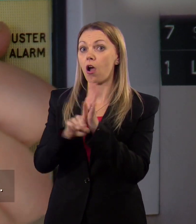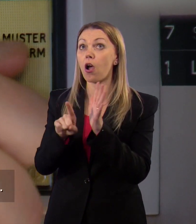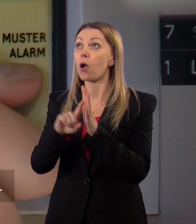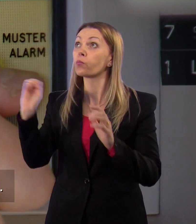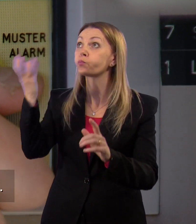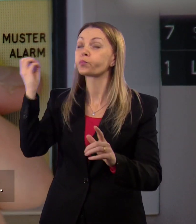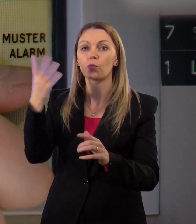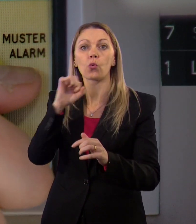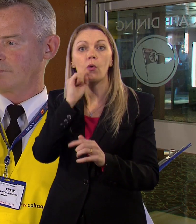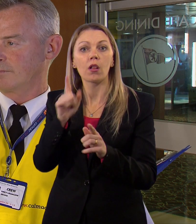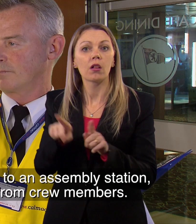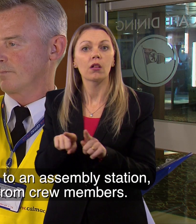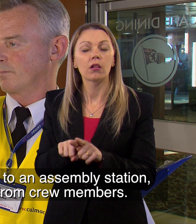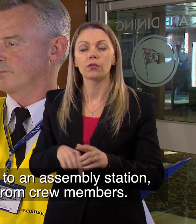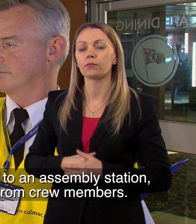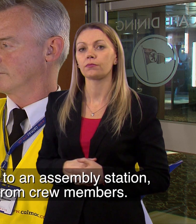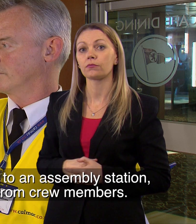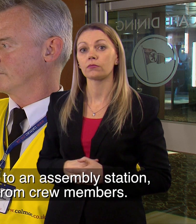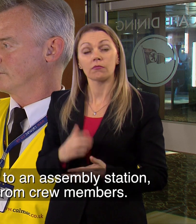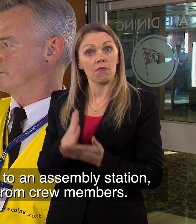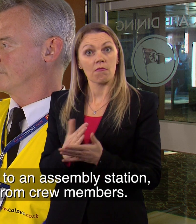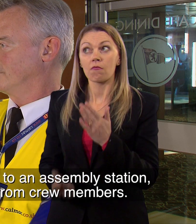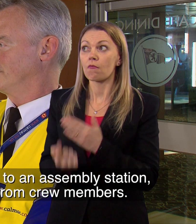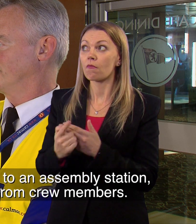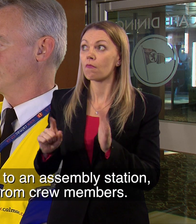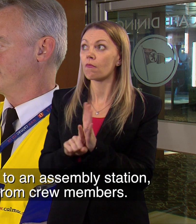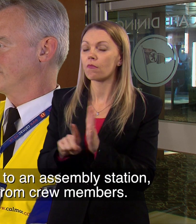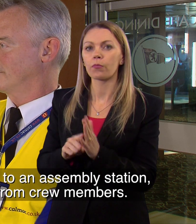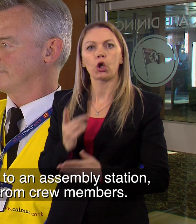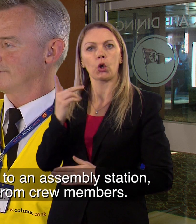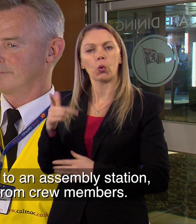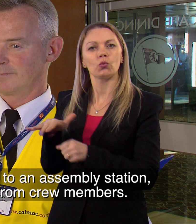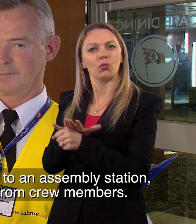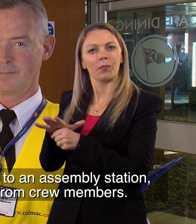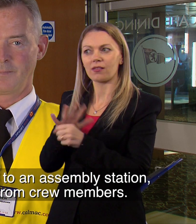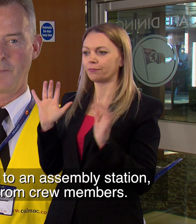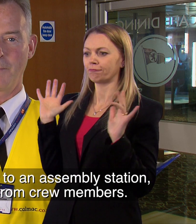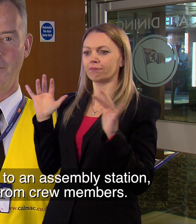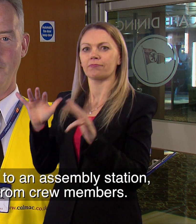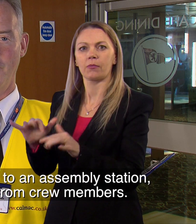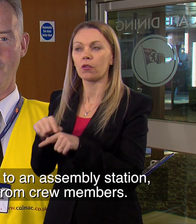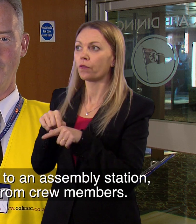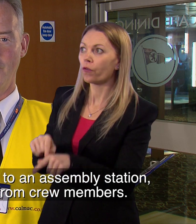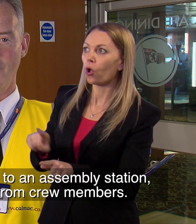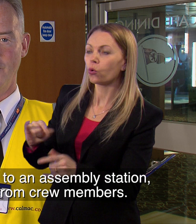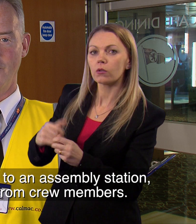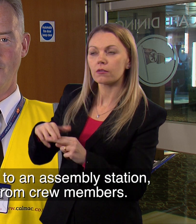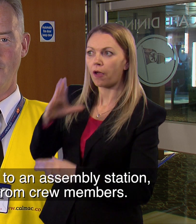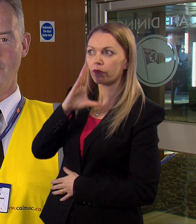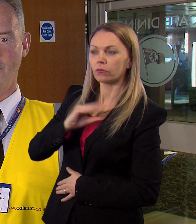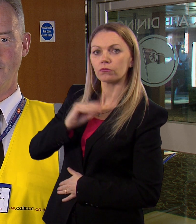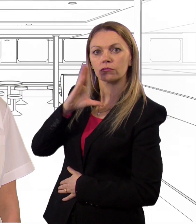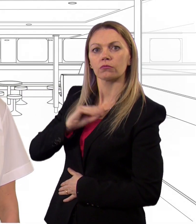also sound. If the emergency signal sounds, go to an assembly station and always follow instructions from crew